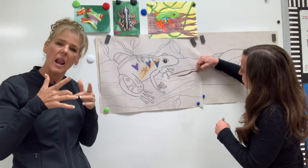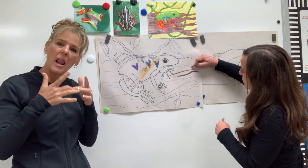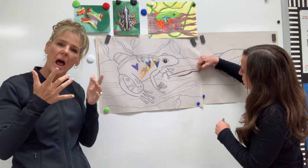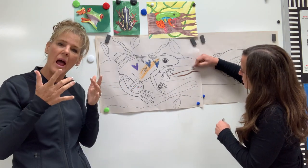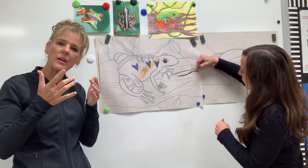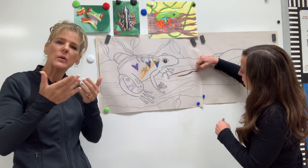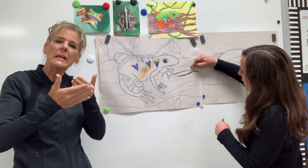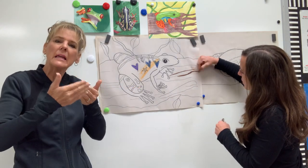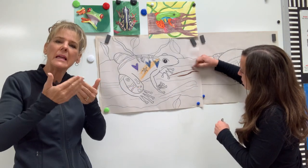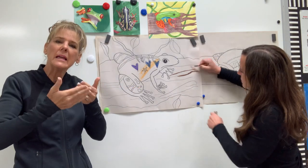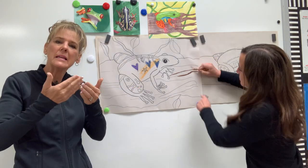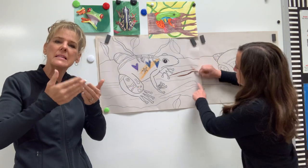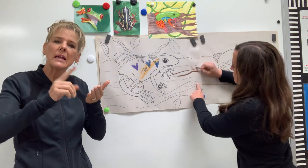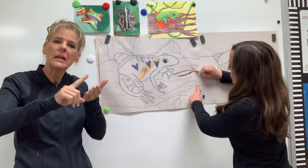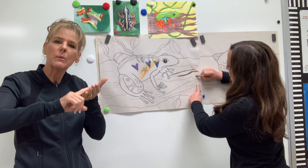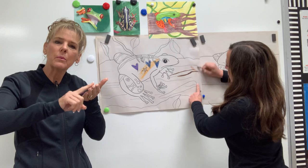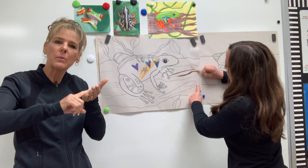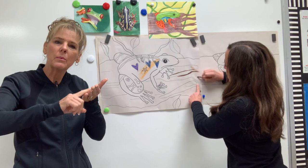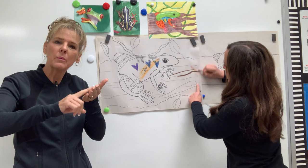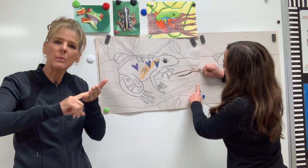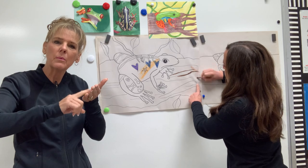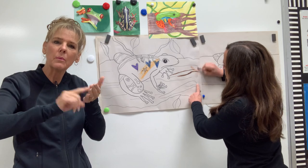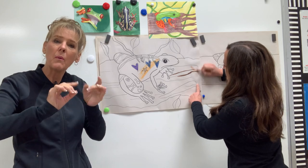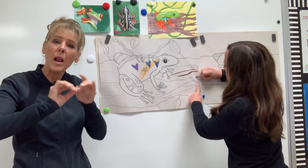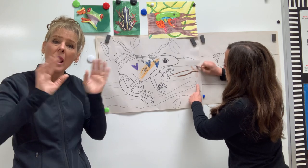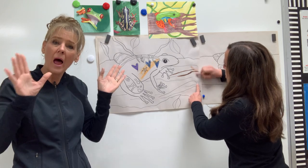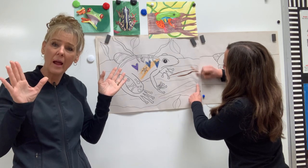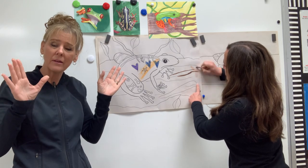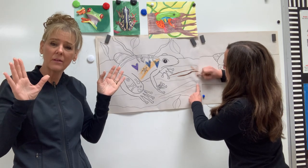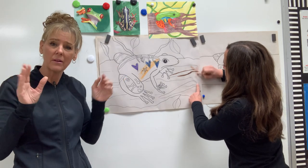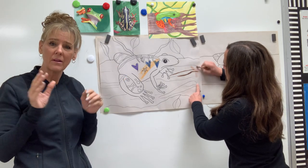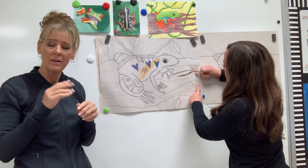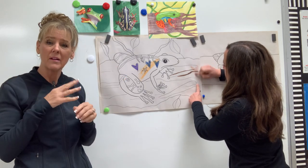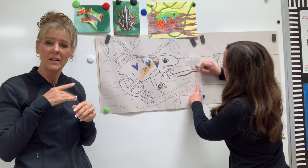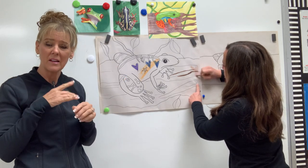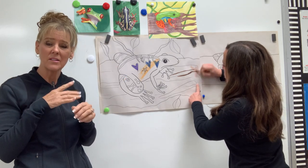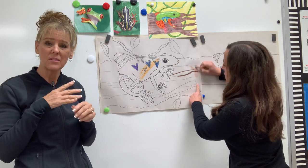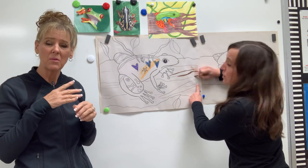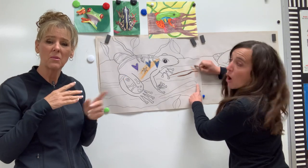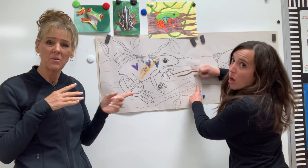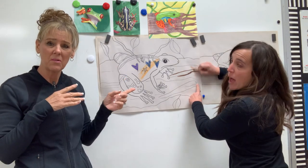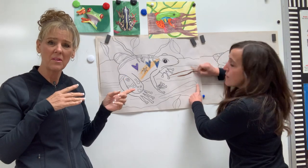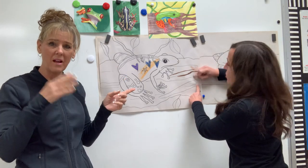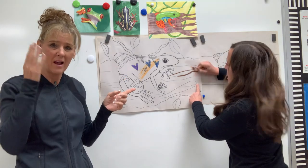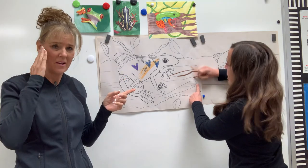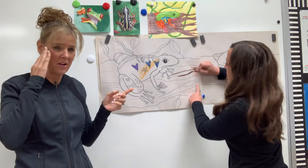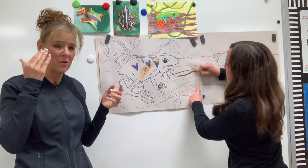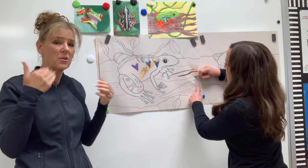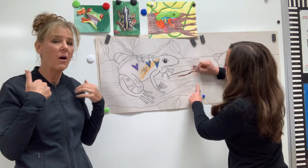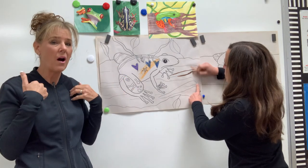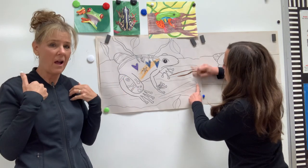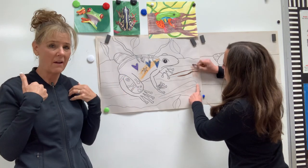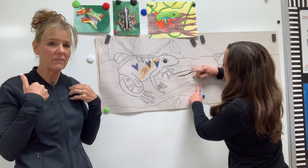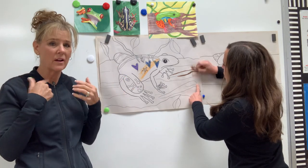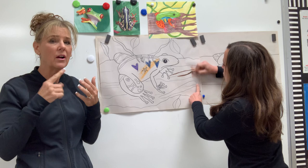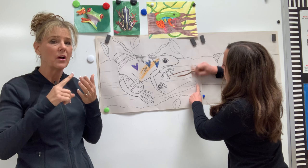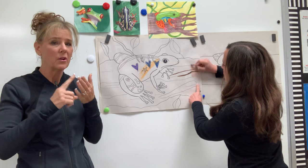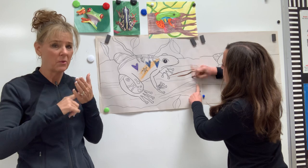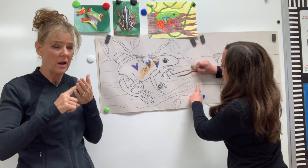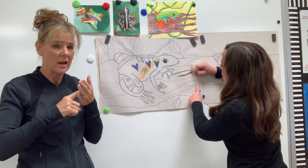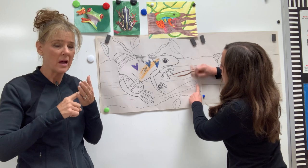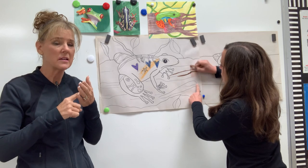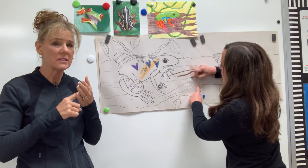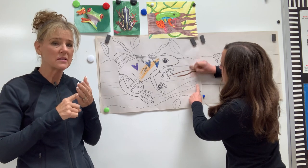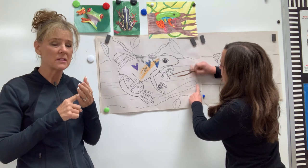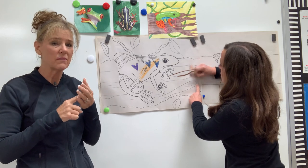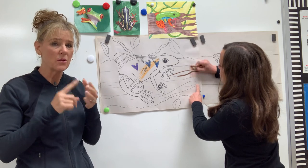or even with a different color. And that's a really cool coloring technique. I know you guys all have crayons, so if you want